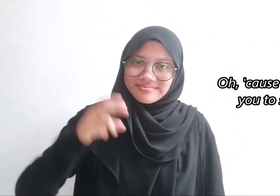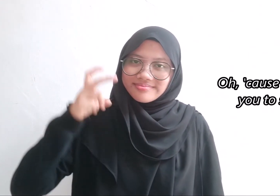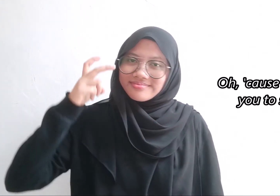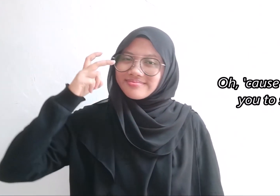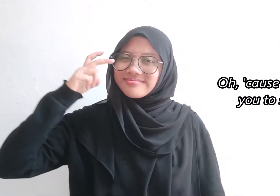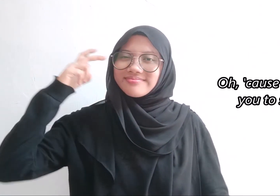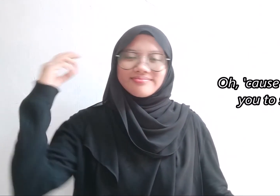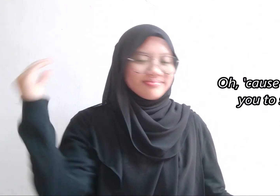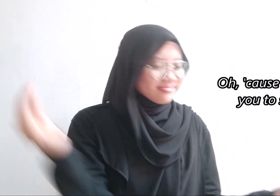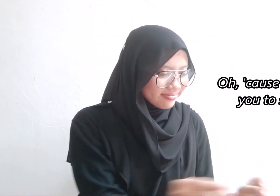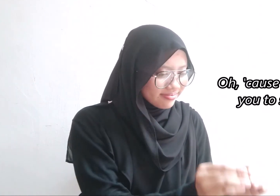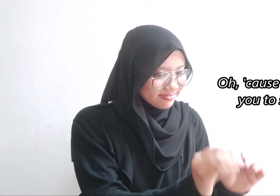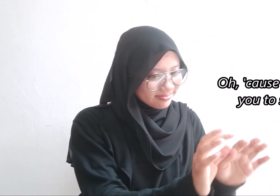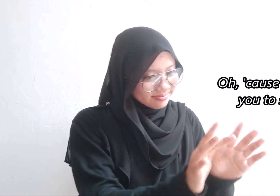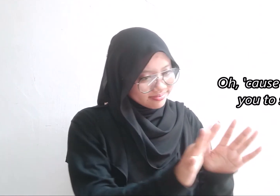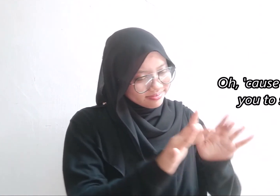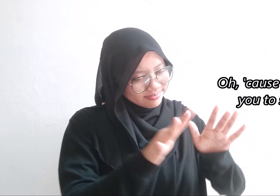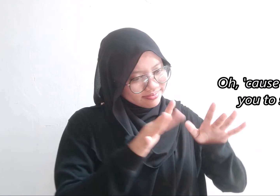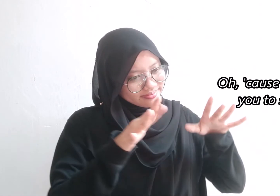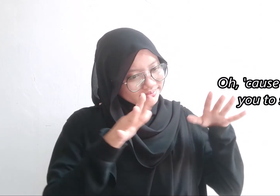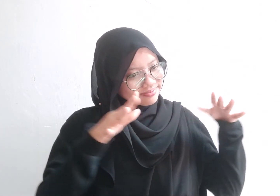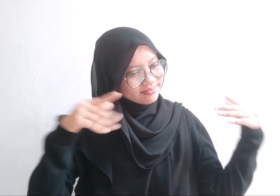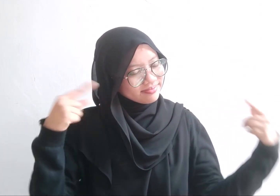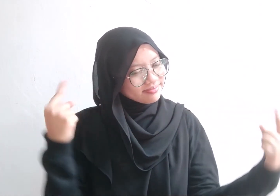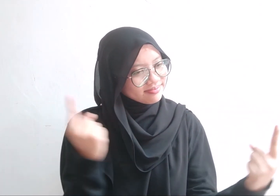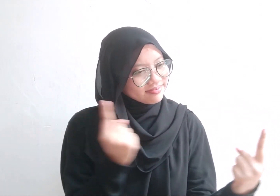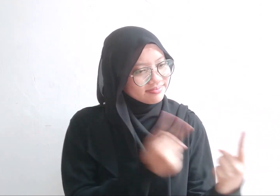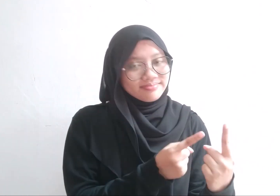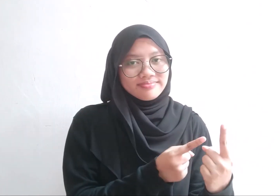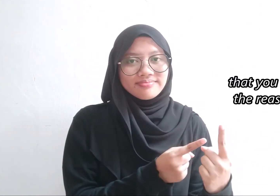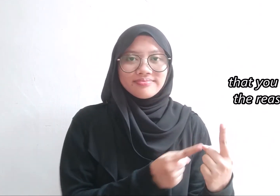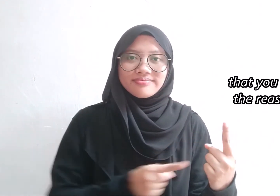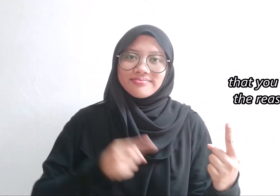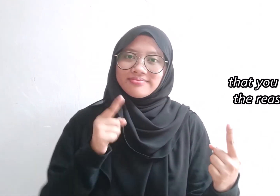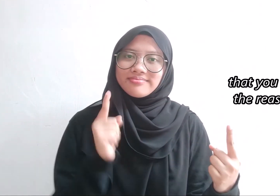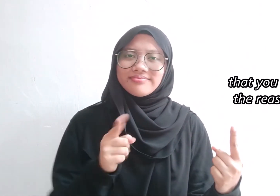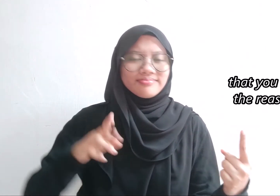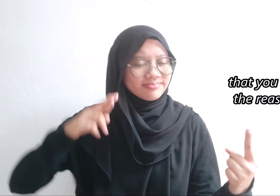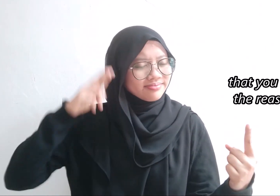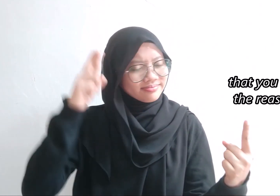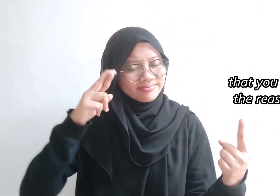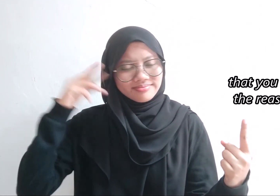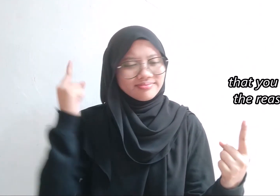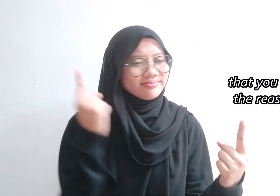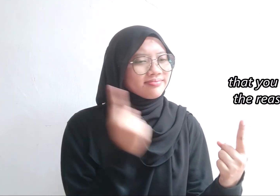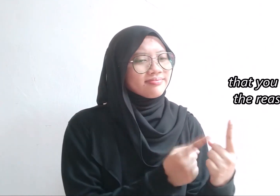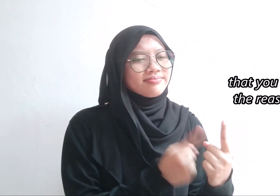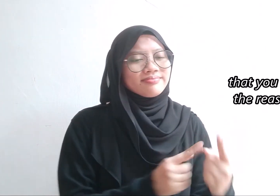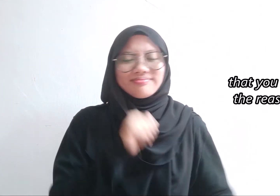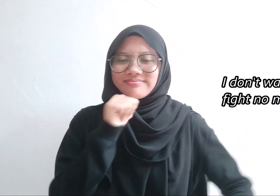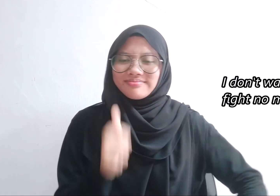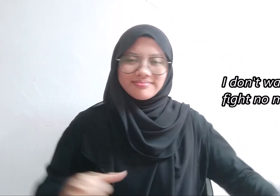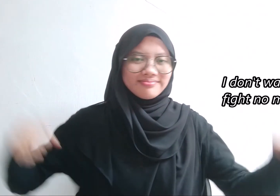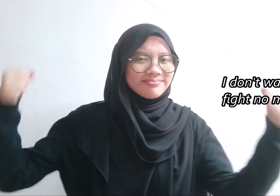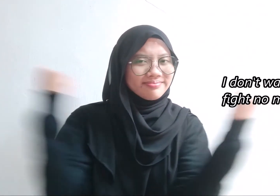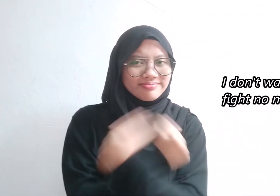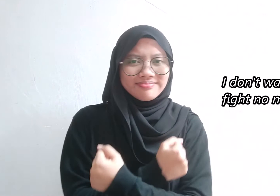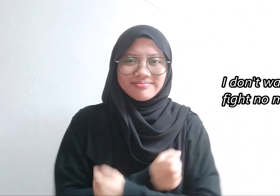I see That you are the reason I'd don't want to be with I